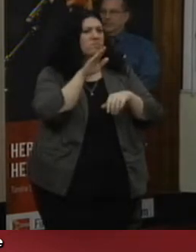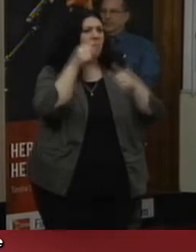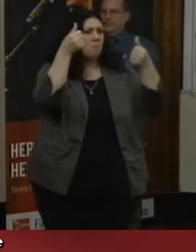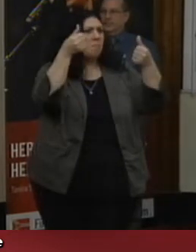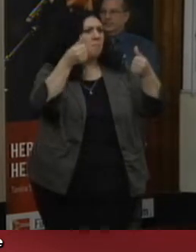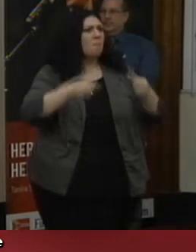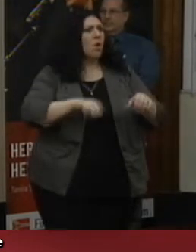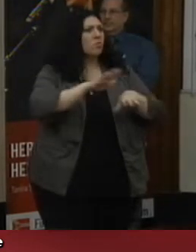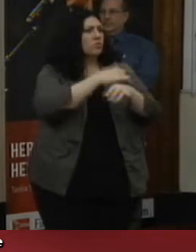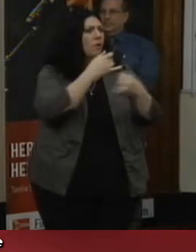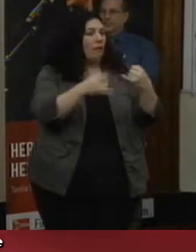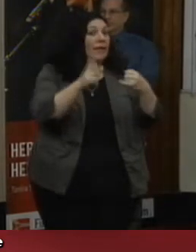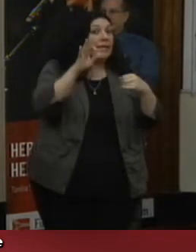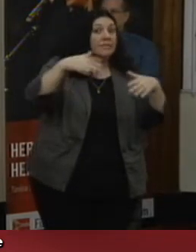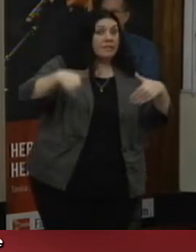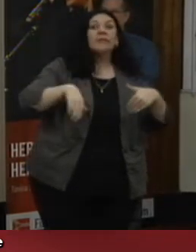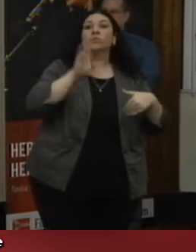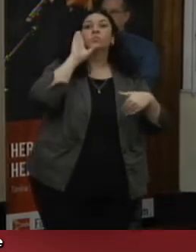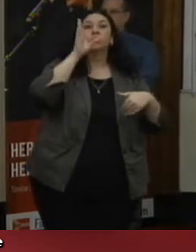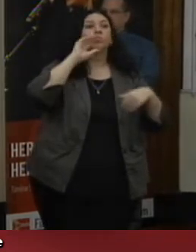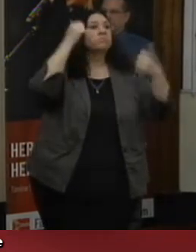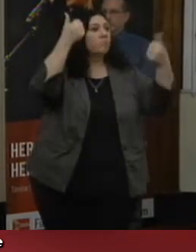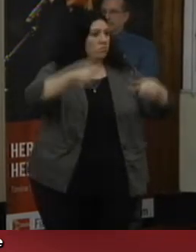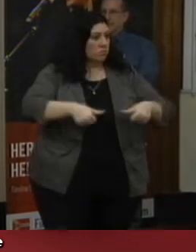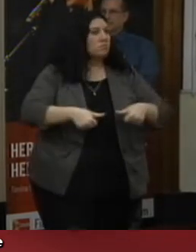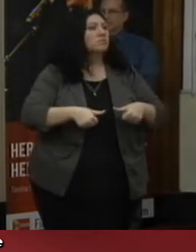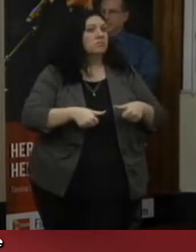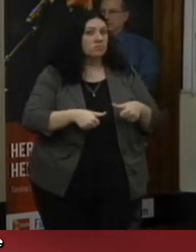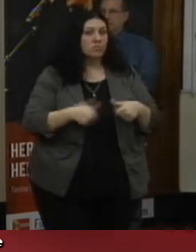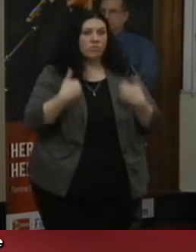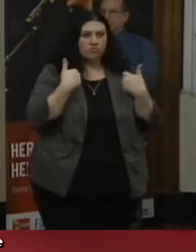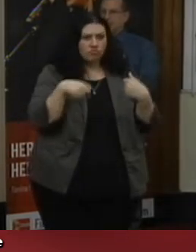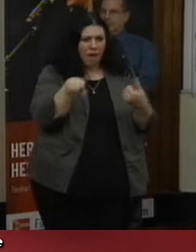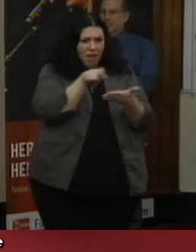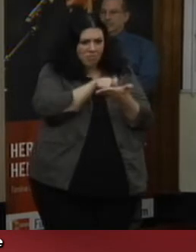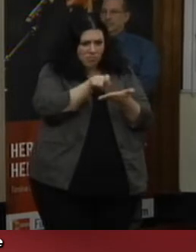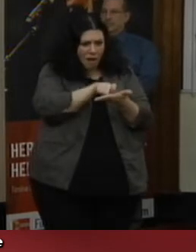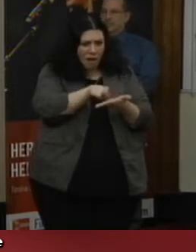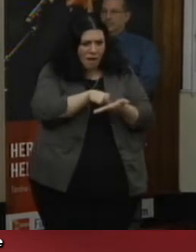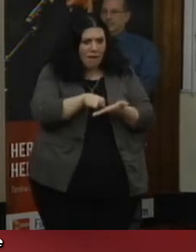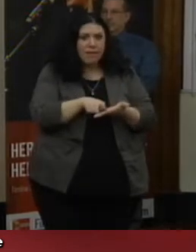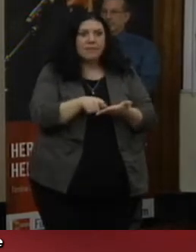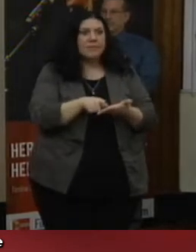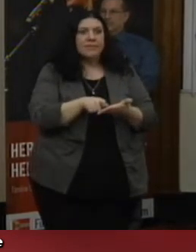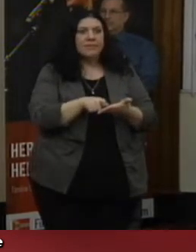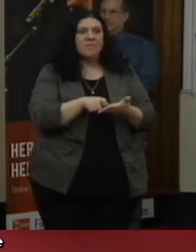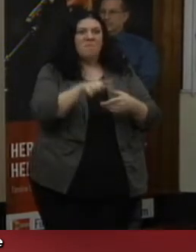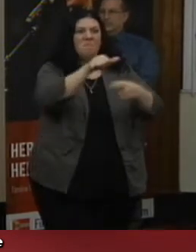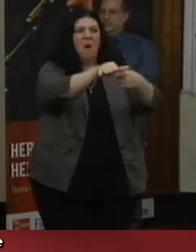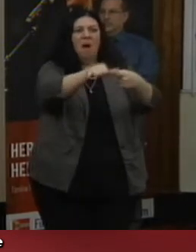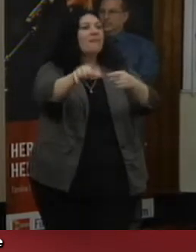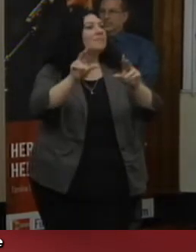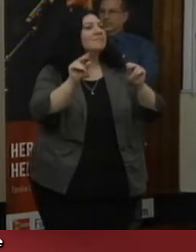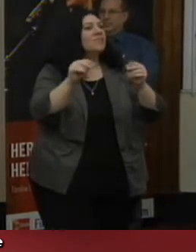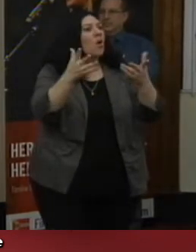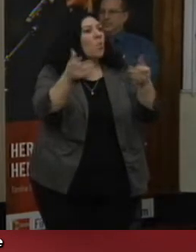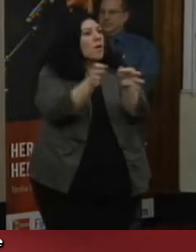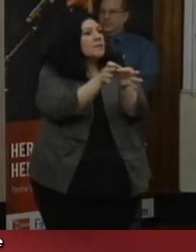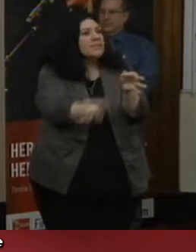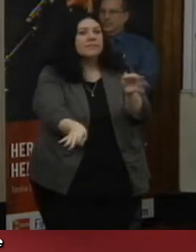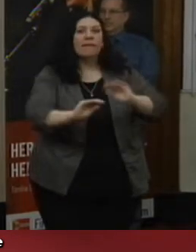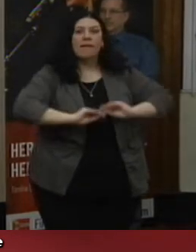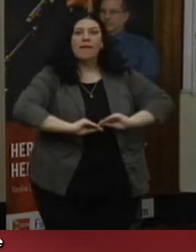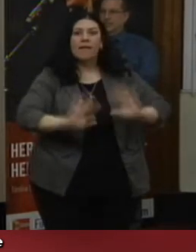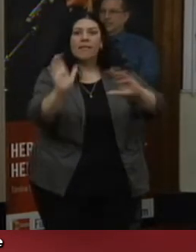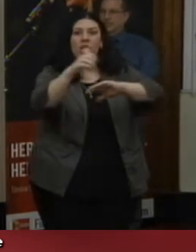it will be if it isn't quite yet. We tried to write it in plain English, plain language, so